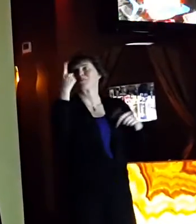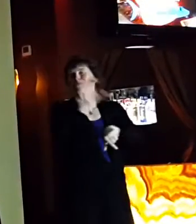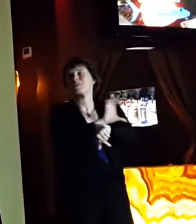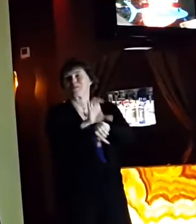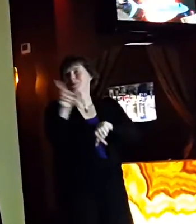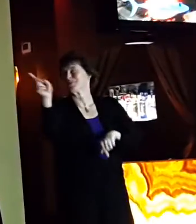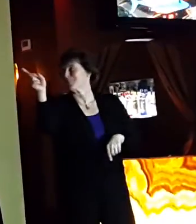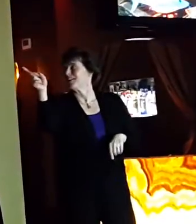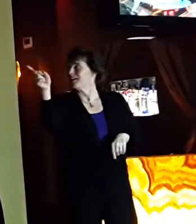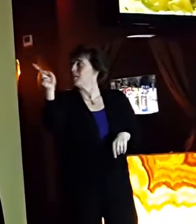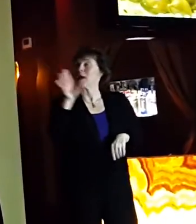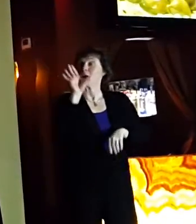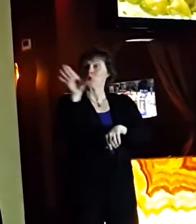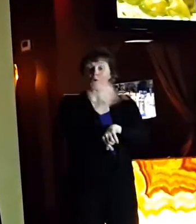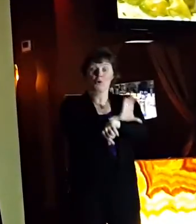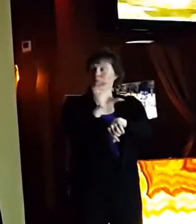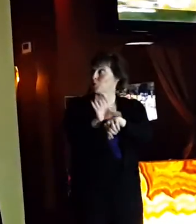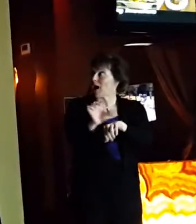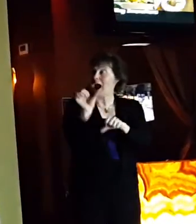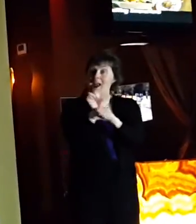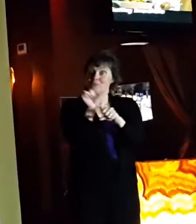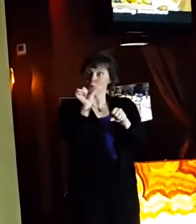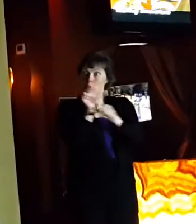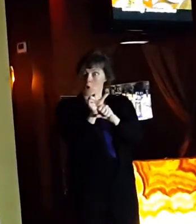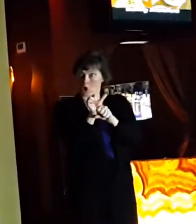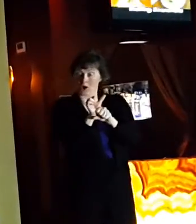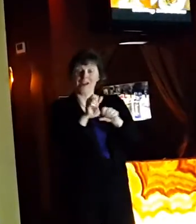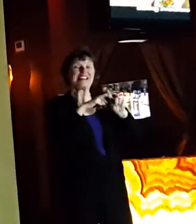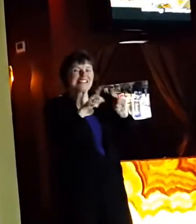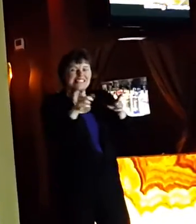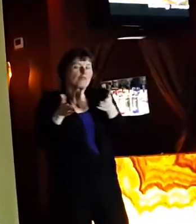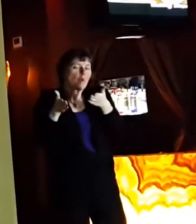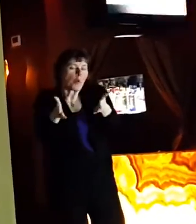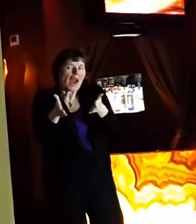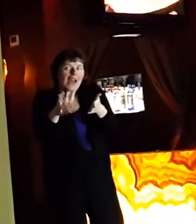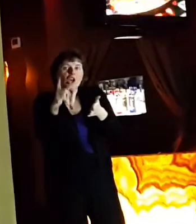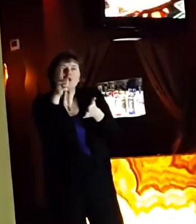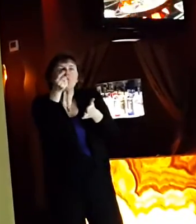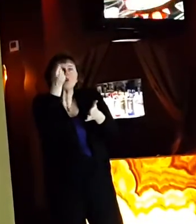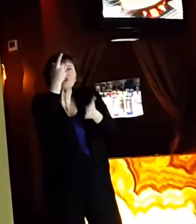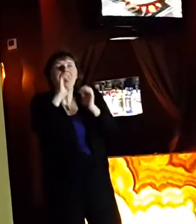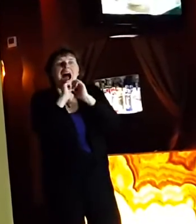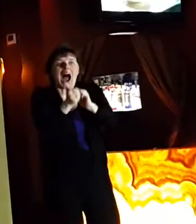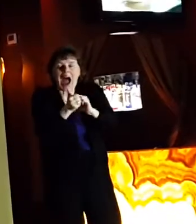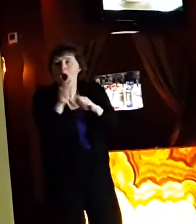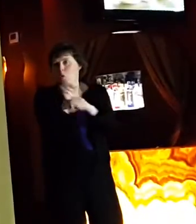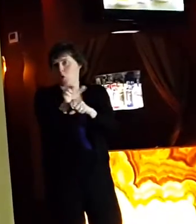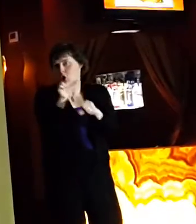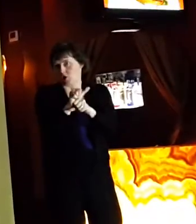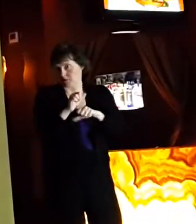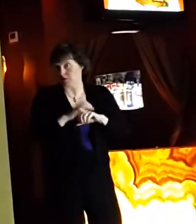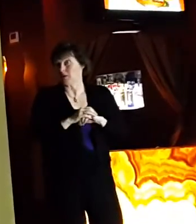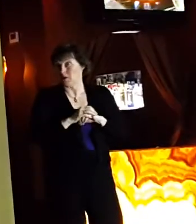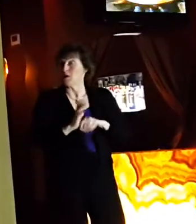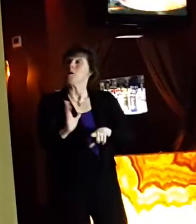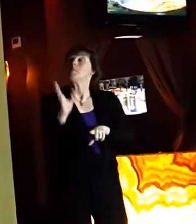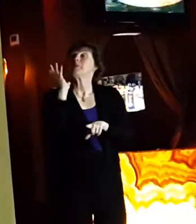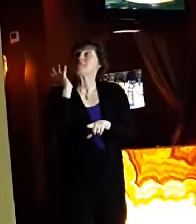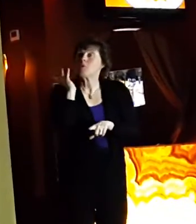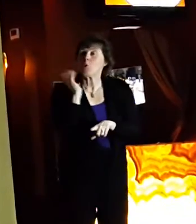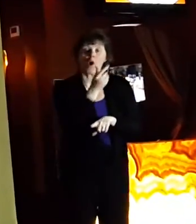then take your computer and work on it in a way where you can understand how your computer is saying on and off. It used to be, you had